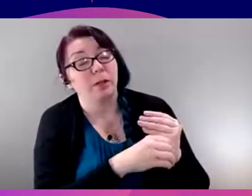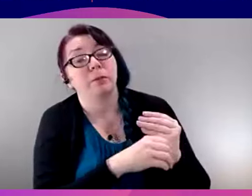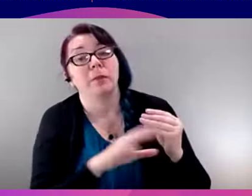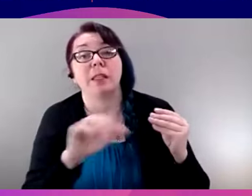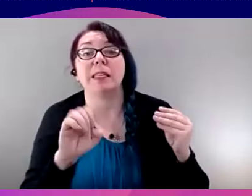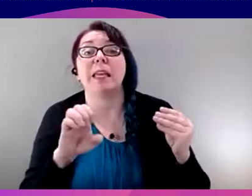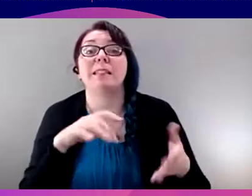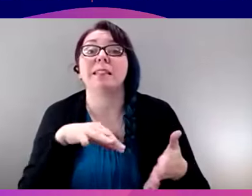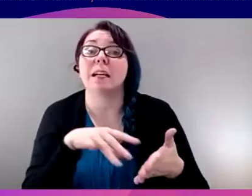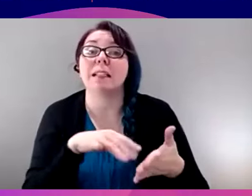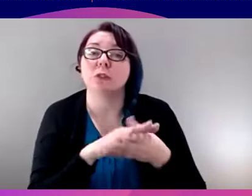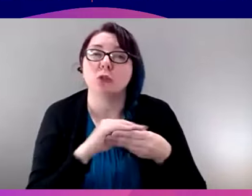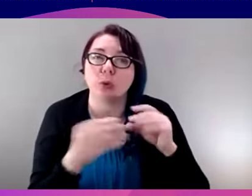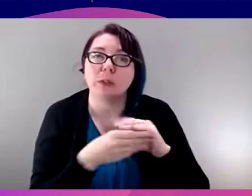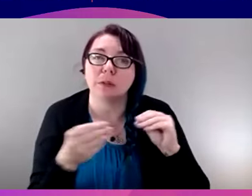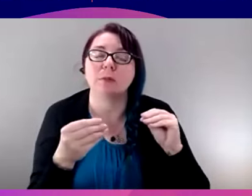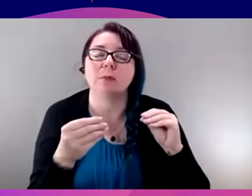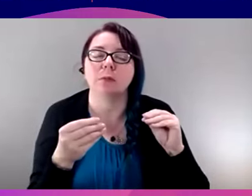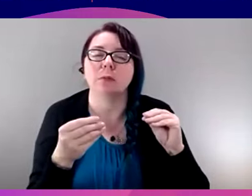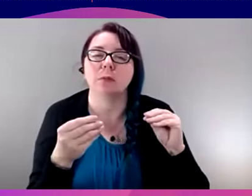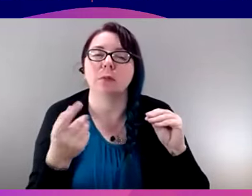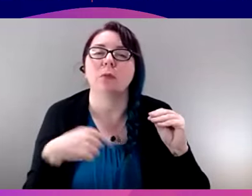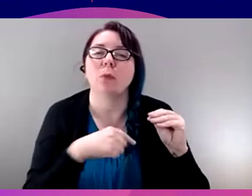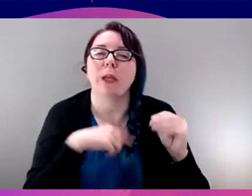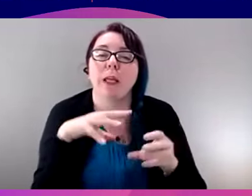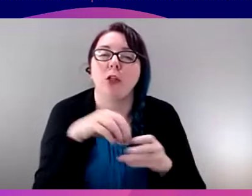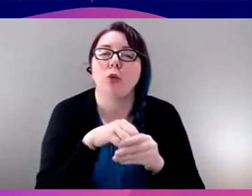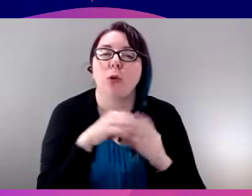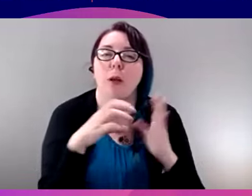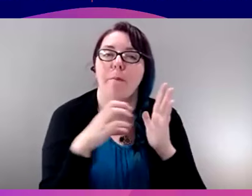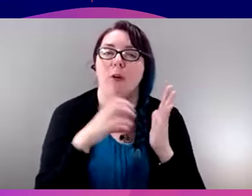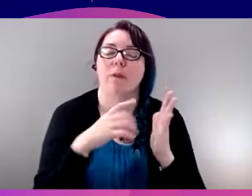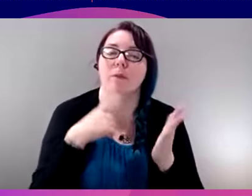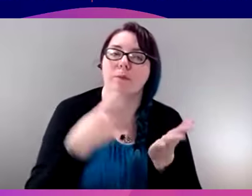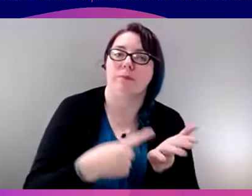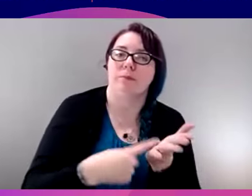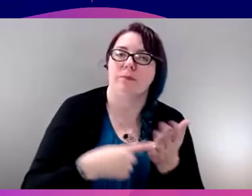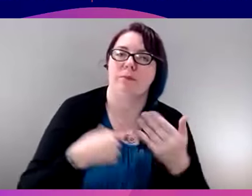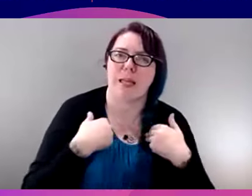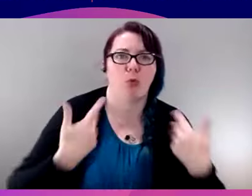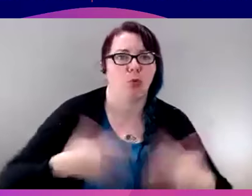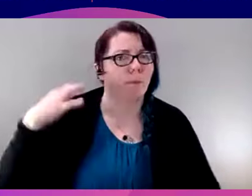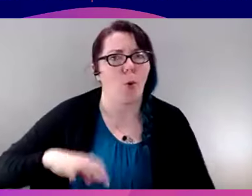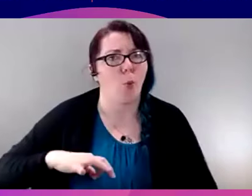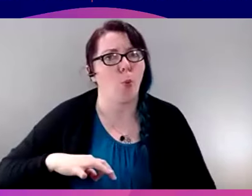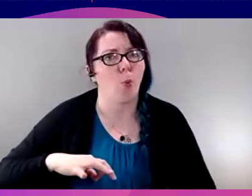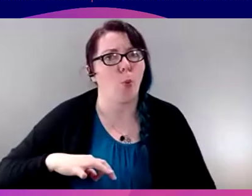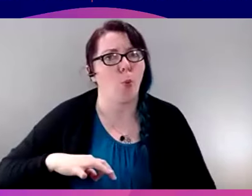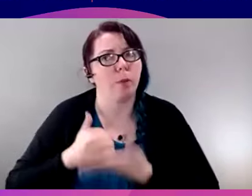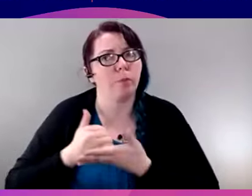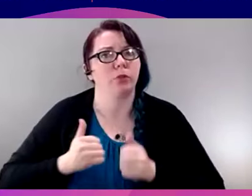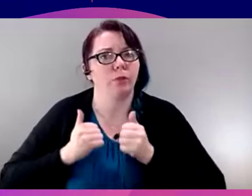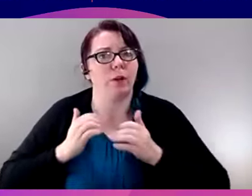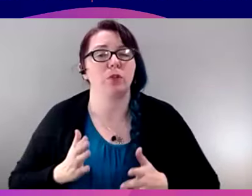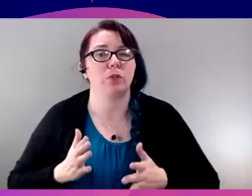study where the organization talks about the benefits of animals for survivors. And in our survivor stories and our survivor quotes, survivors